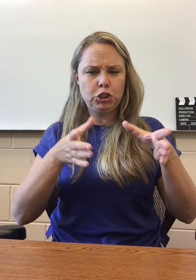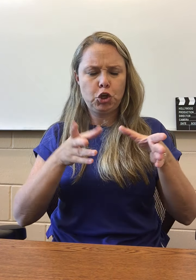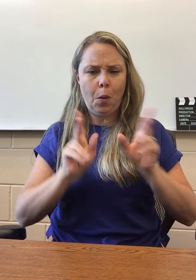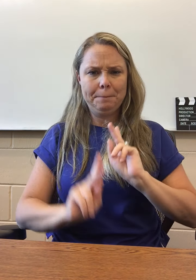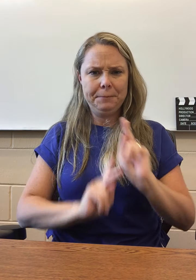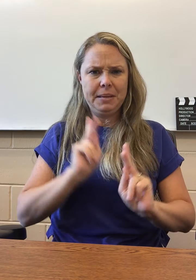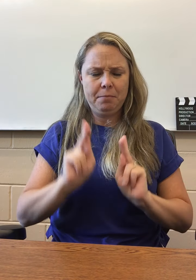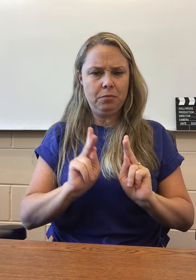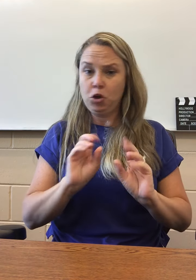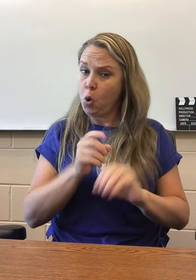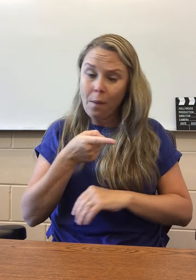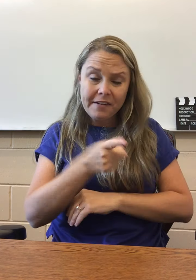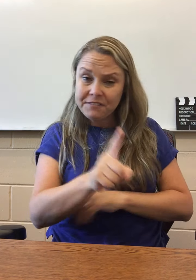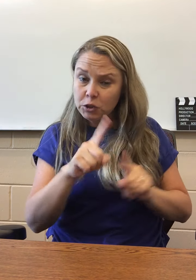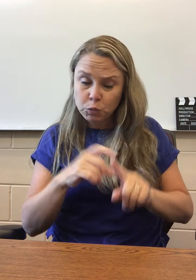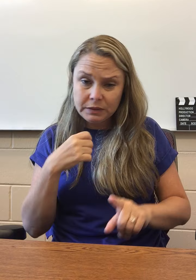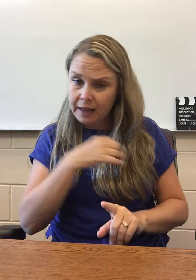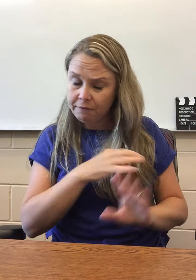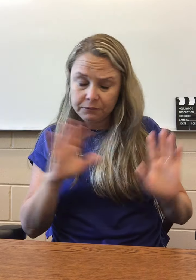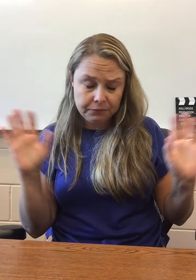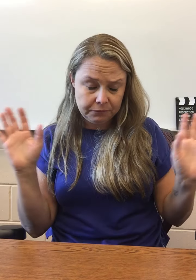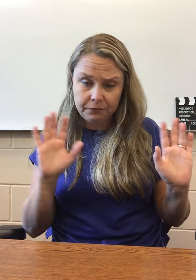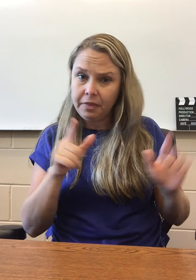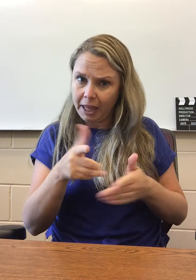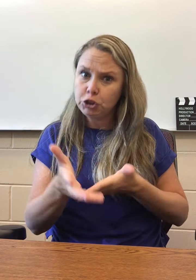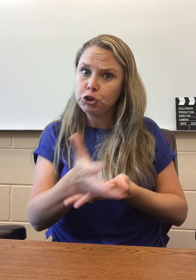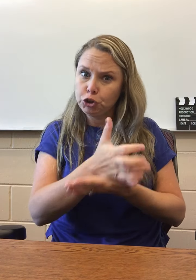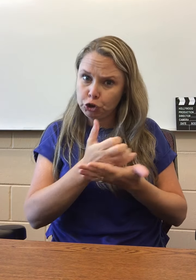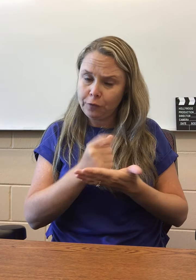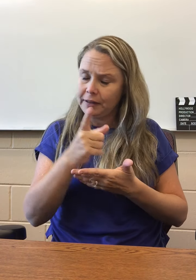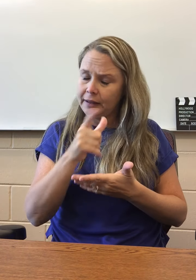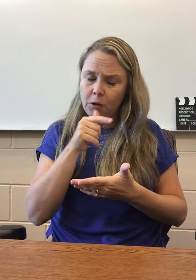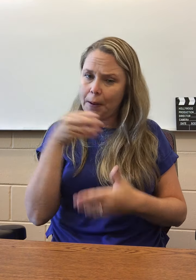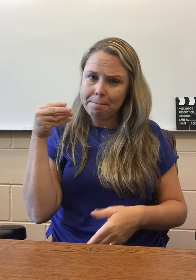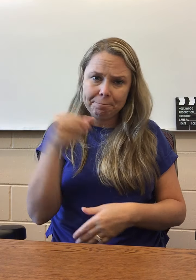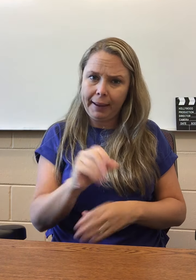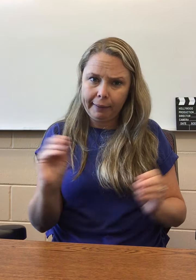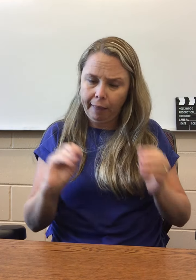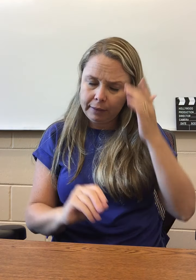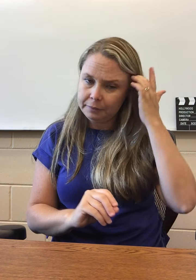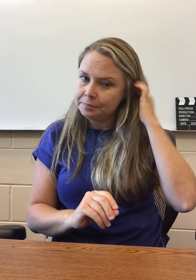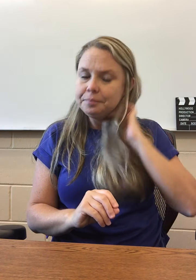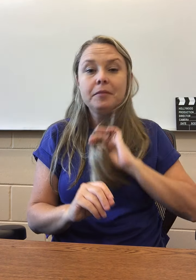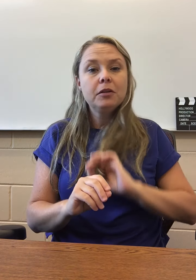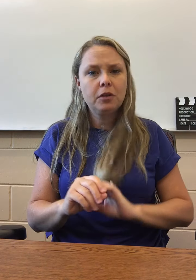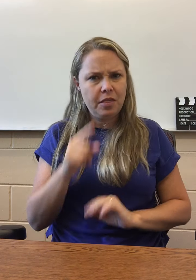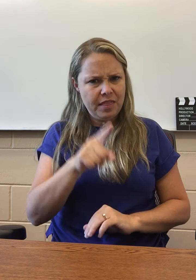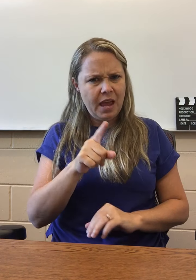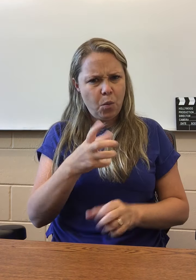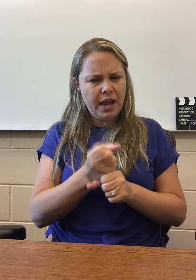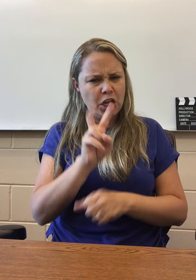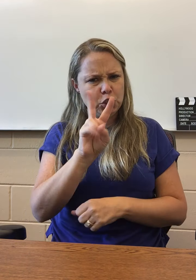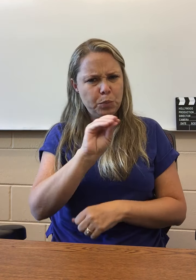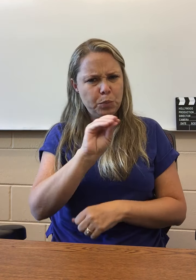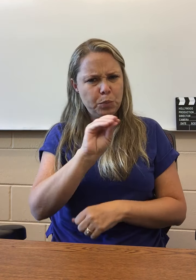no offense to staff because they deserve it because they don't get no money either but both were getting a two percent raise